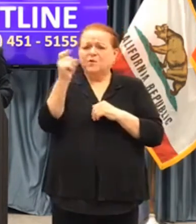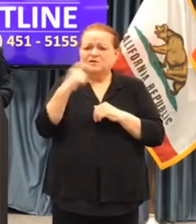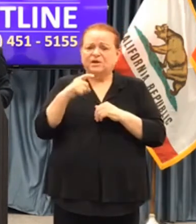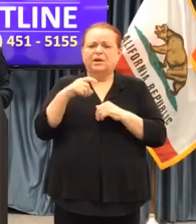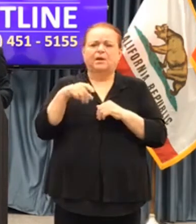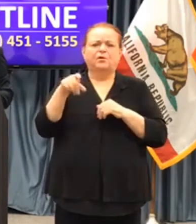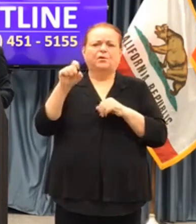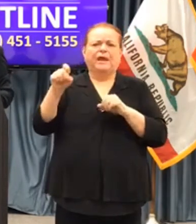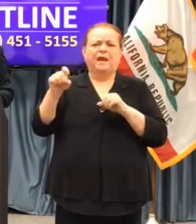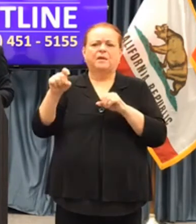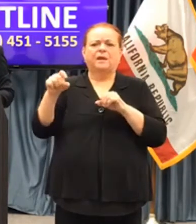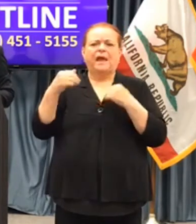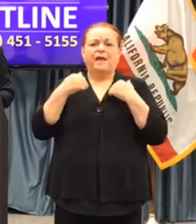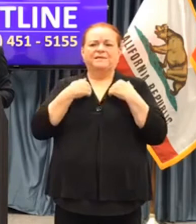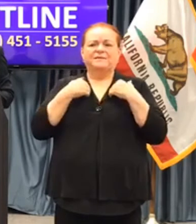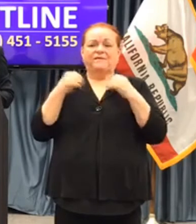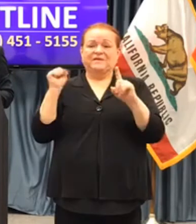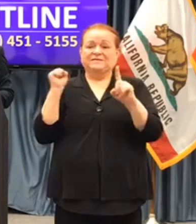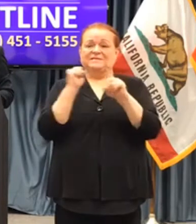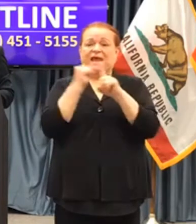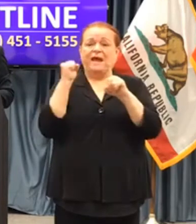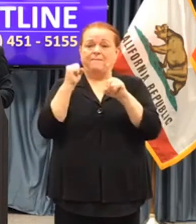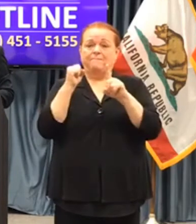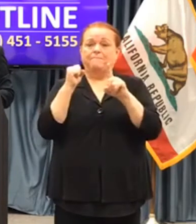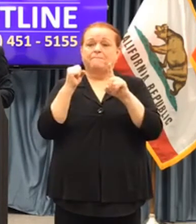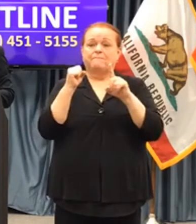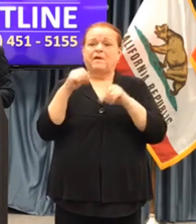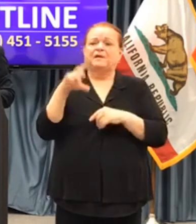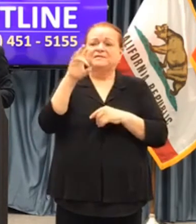scam hotline. The number is